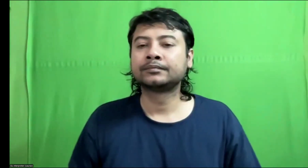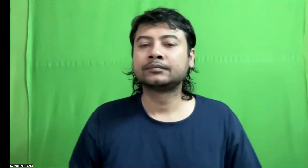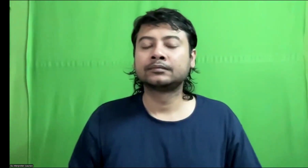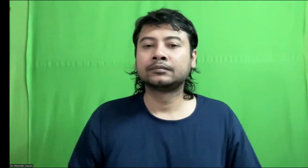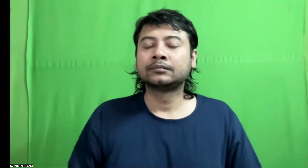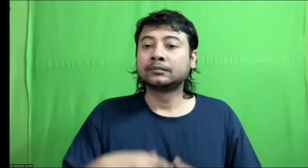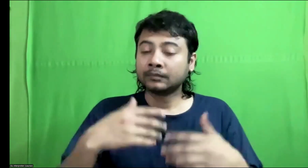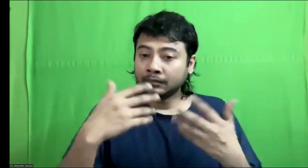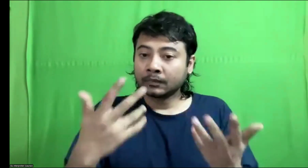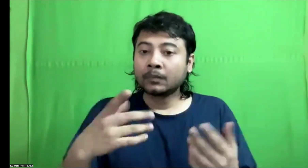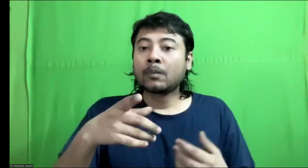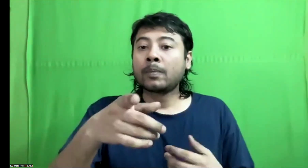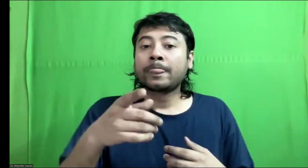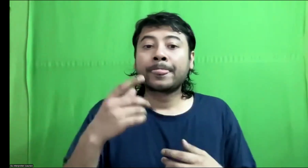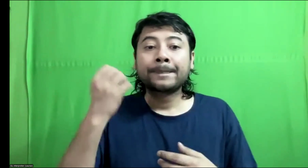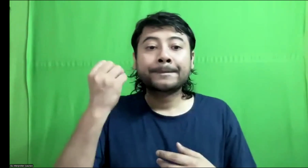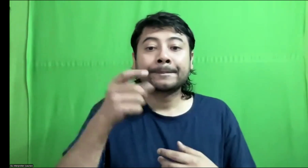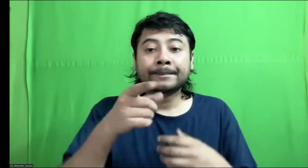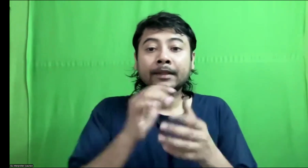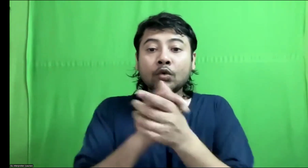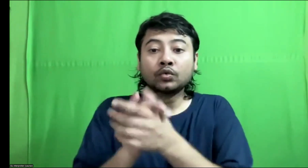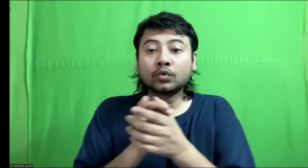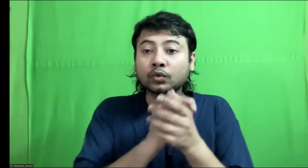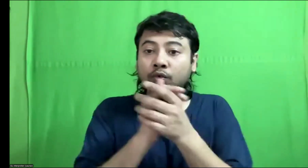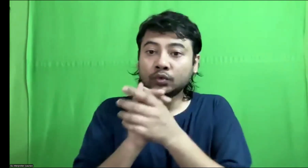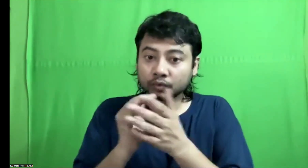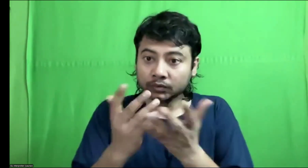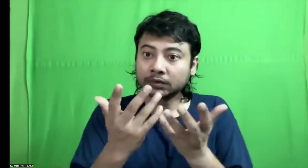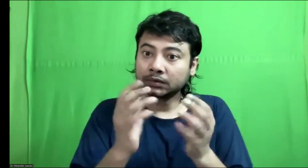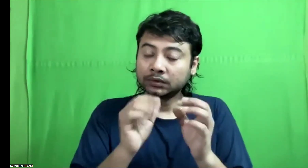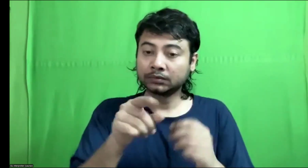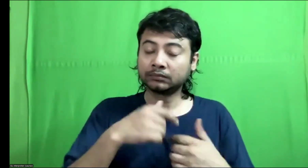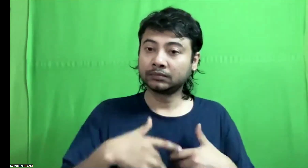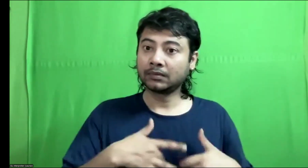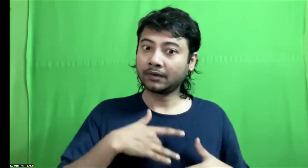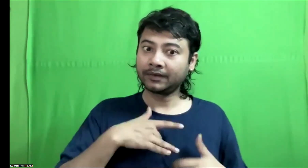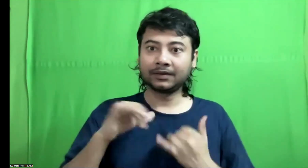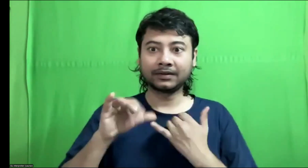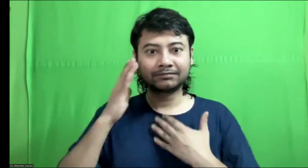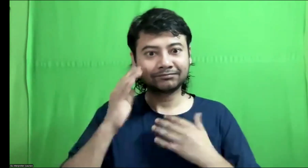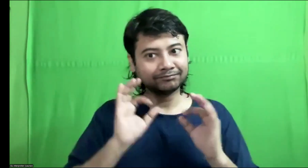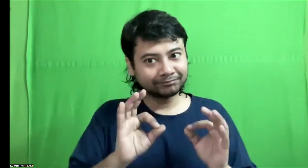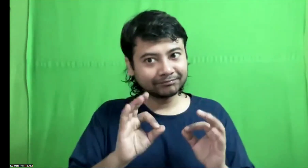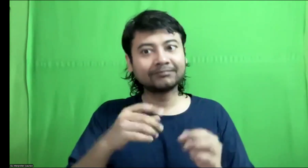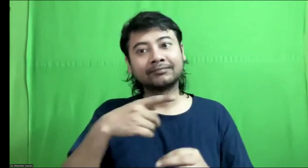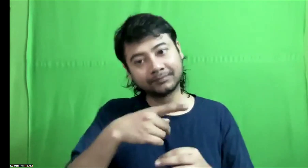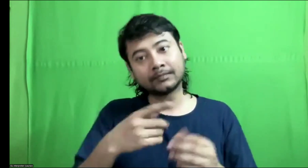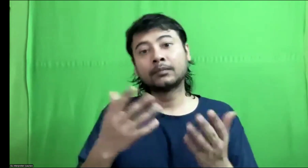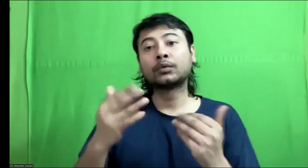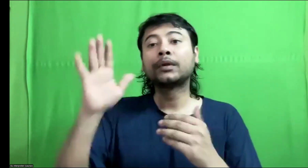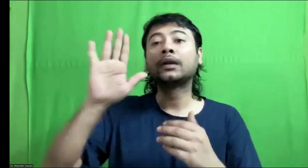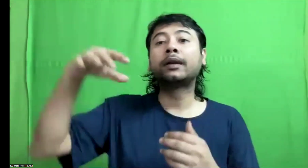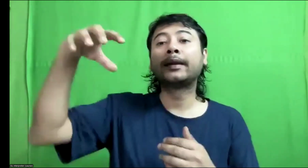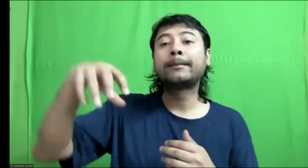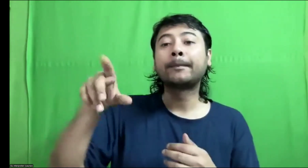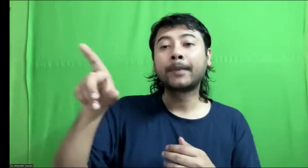local temple near your house. You can request the pujari that, for 1 hour or 2 hours, we want this